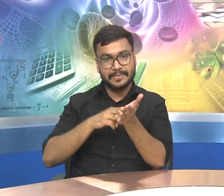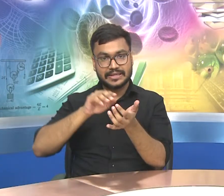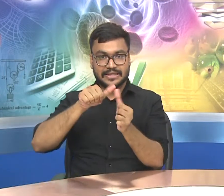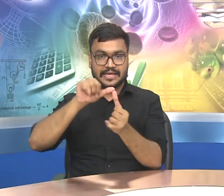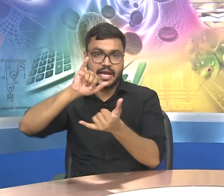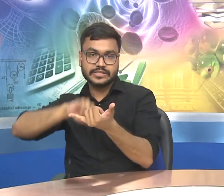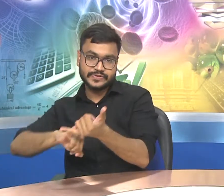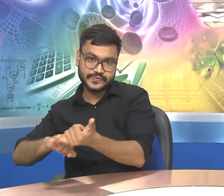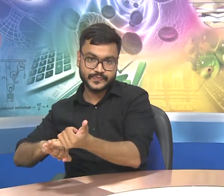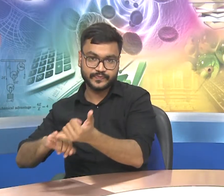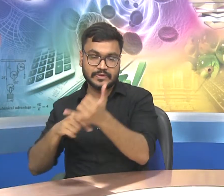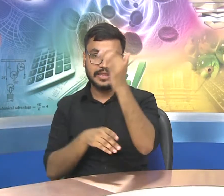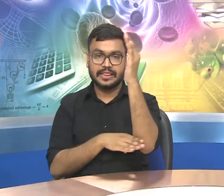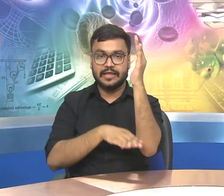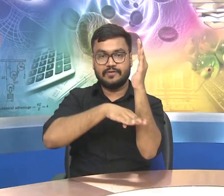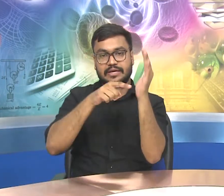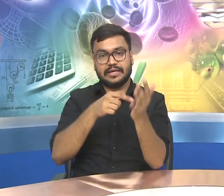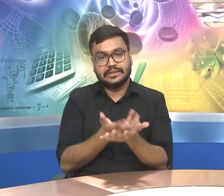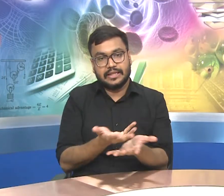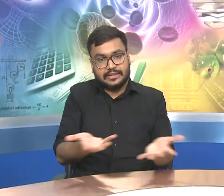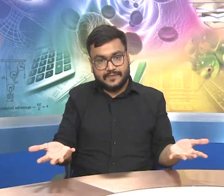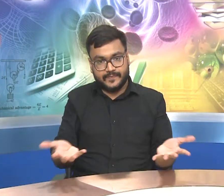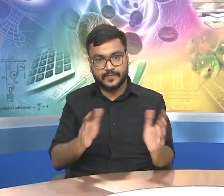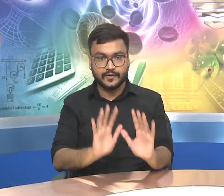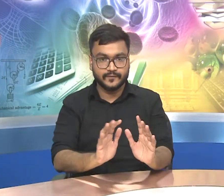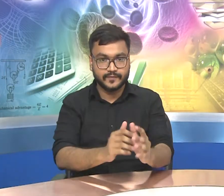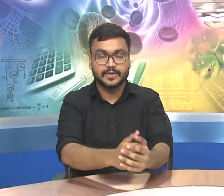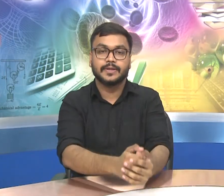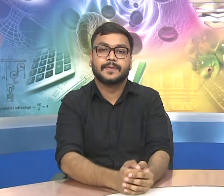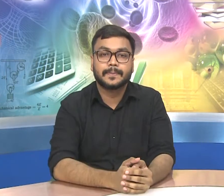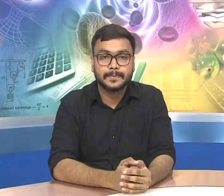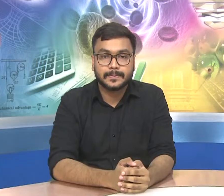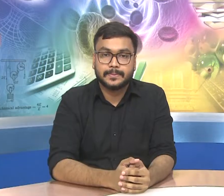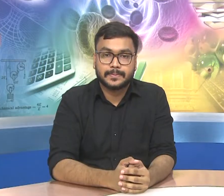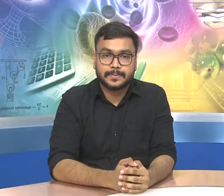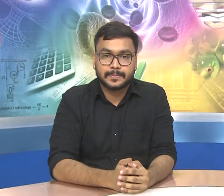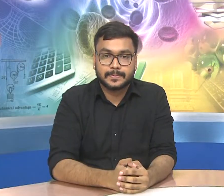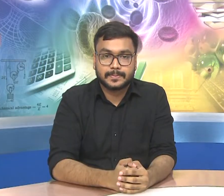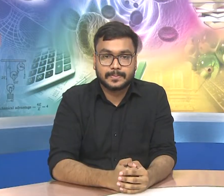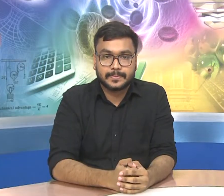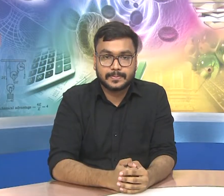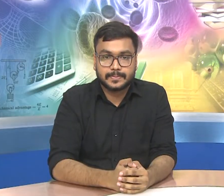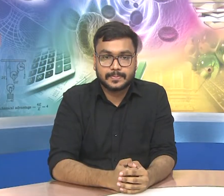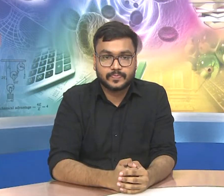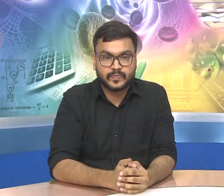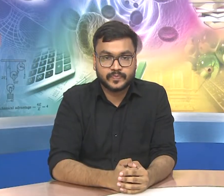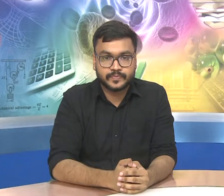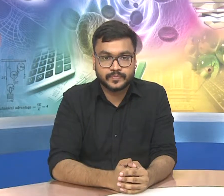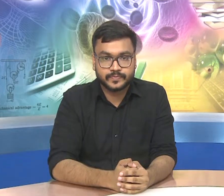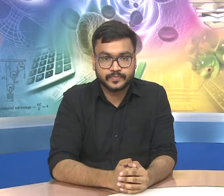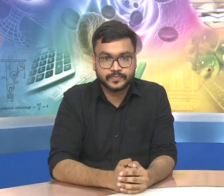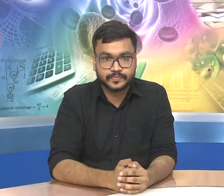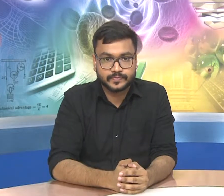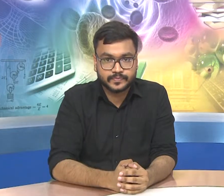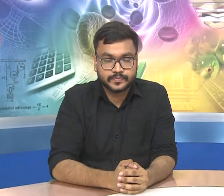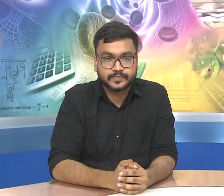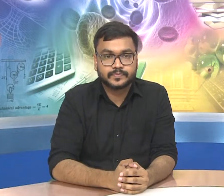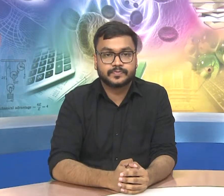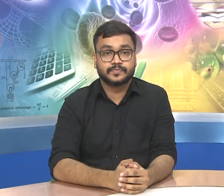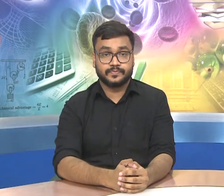Standing crop biomass means the amount of living matter present at particular time.